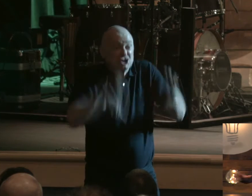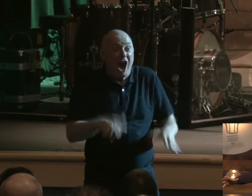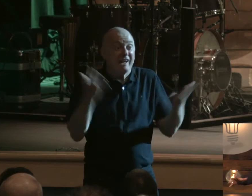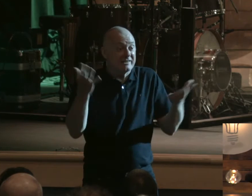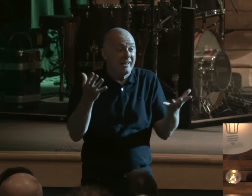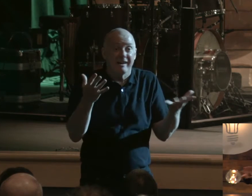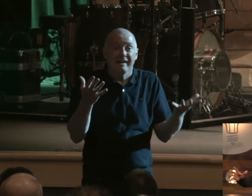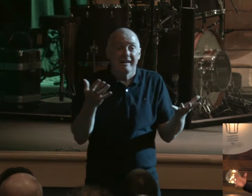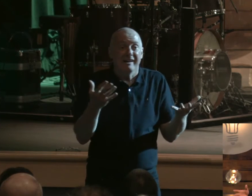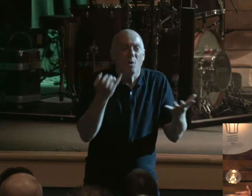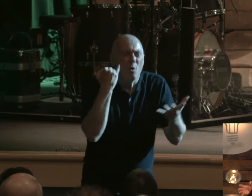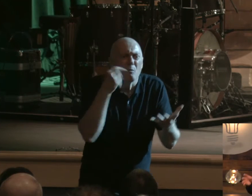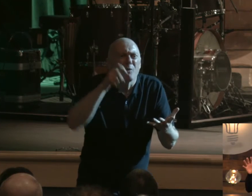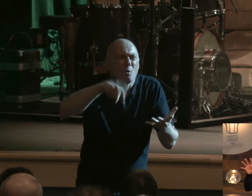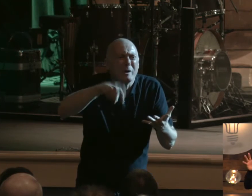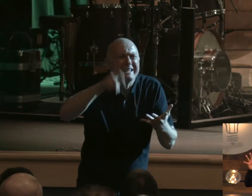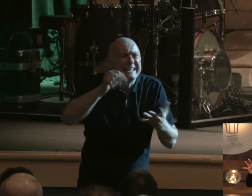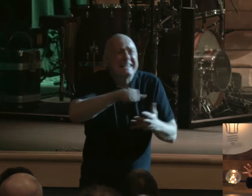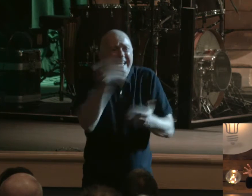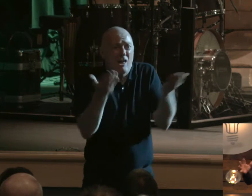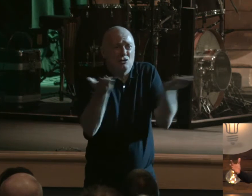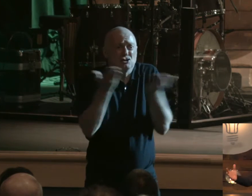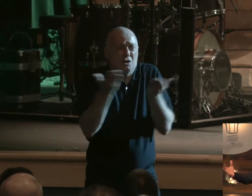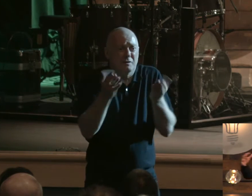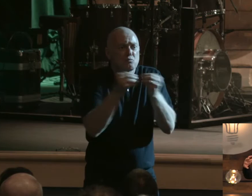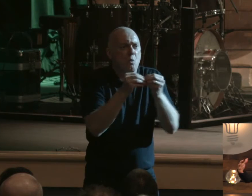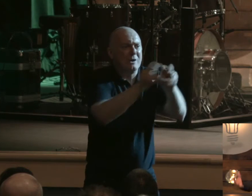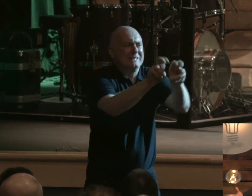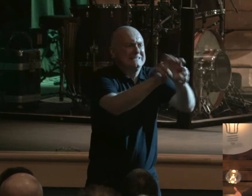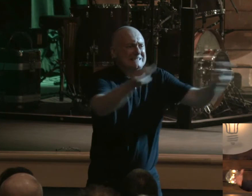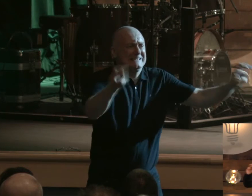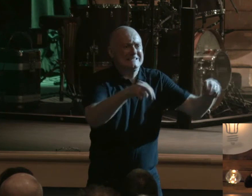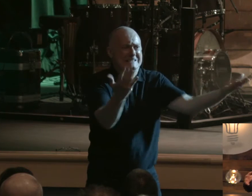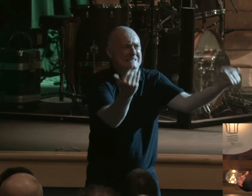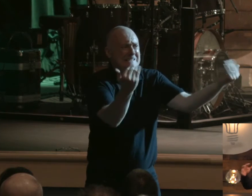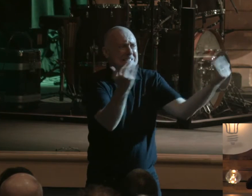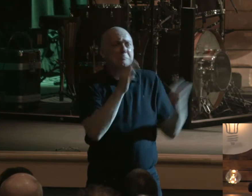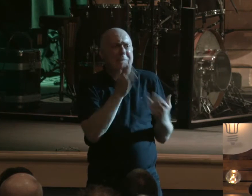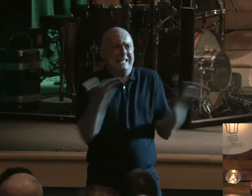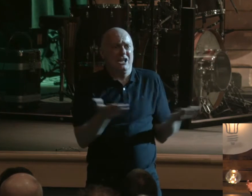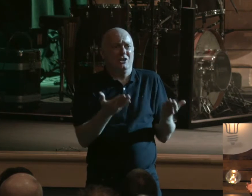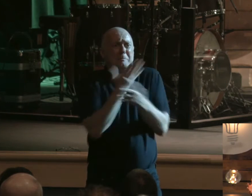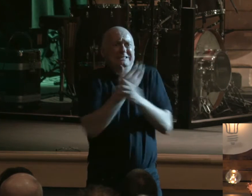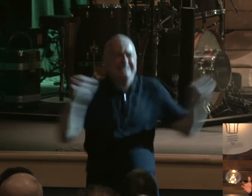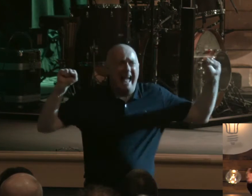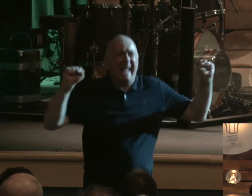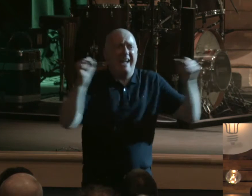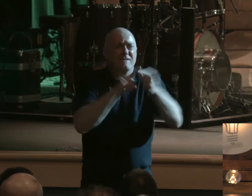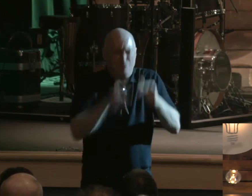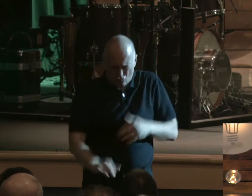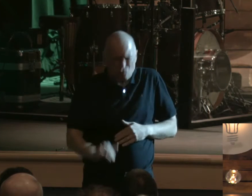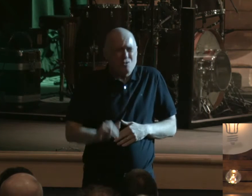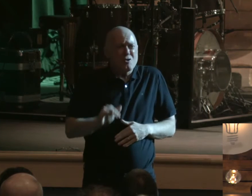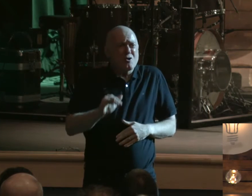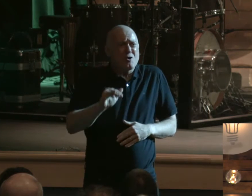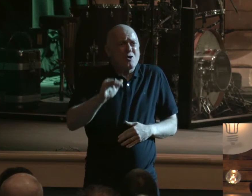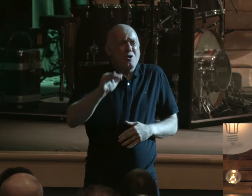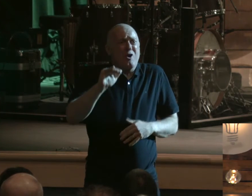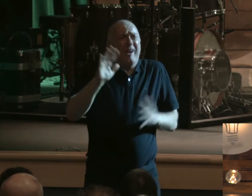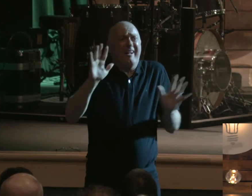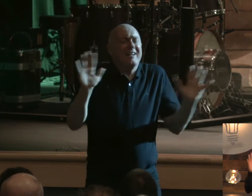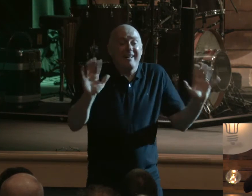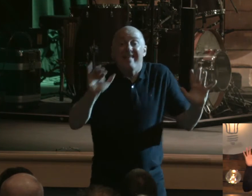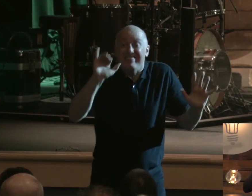if we can open up a few more seats and provide opportunity for them to come here and be saved and discipled and then nourished in the word and the